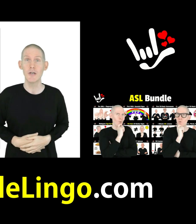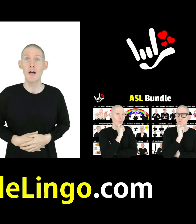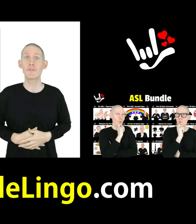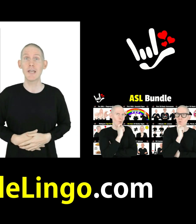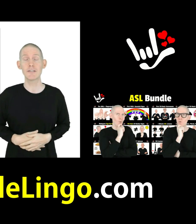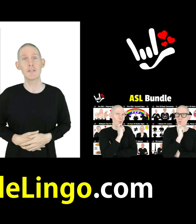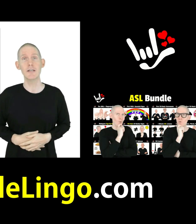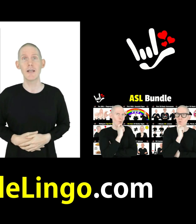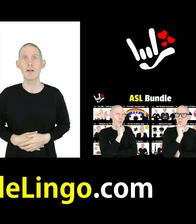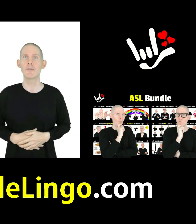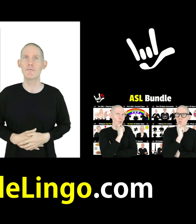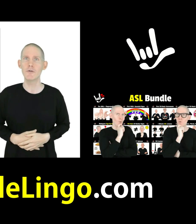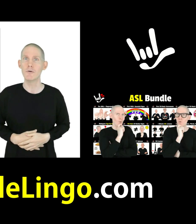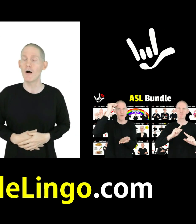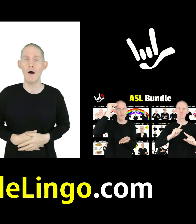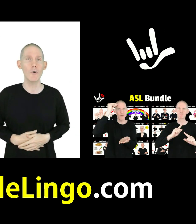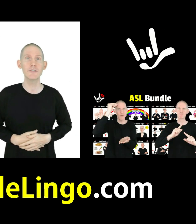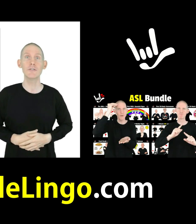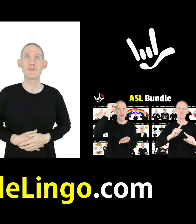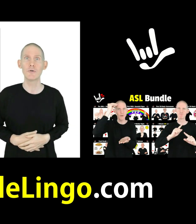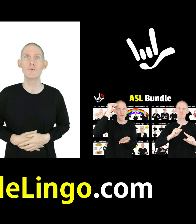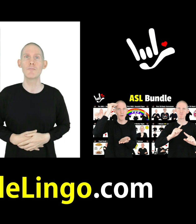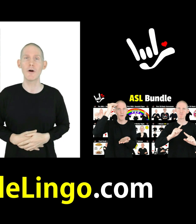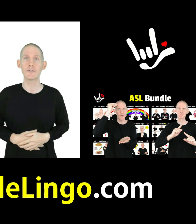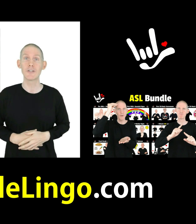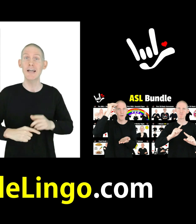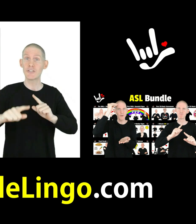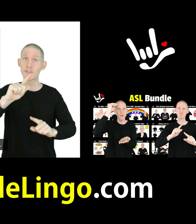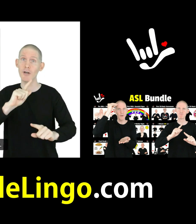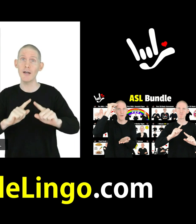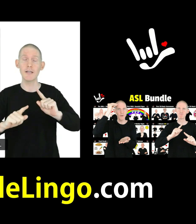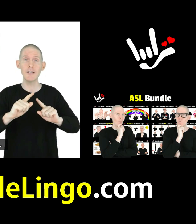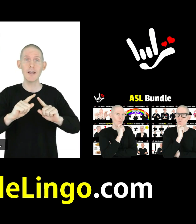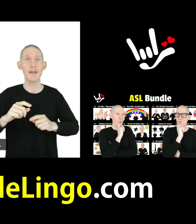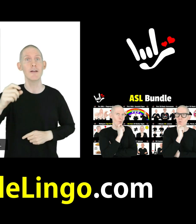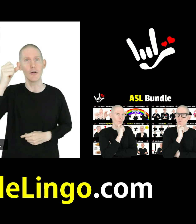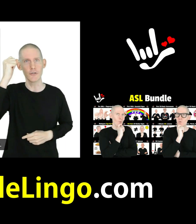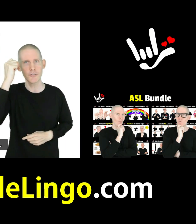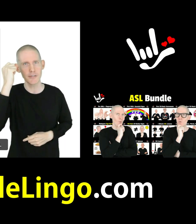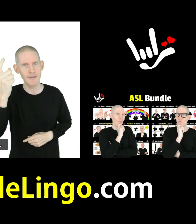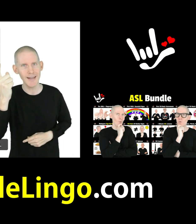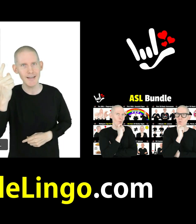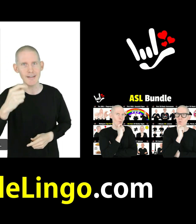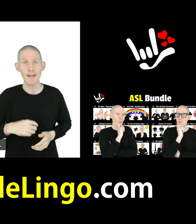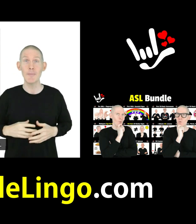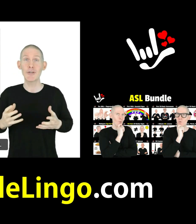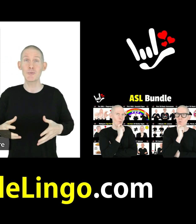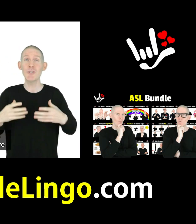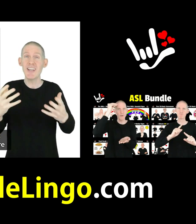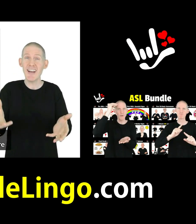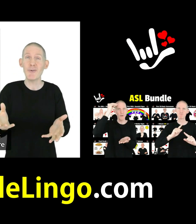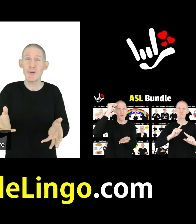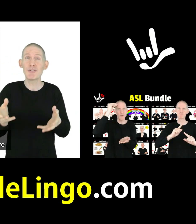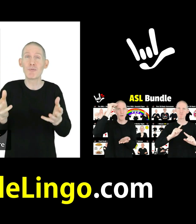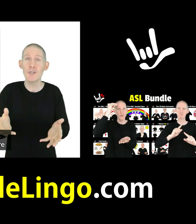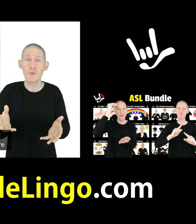me, but they never test me. There's no review to make sure it's sticking in my brain. Great question. All of